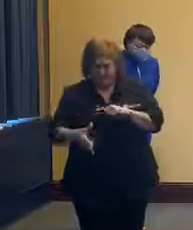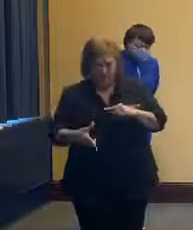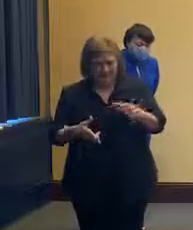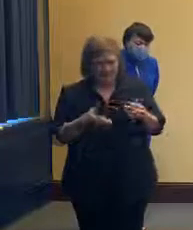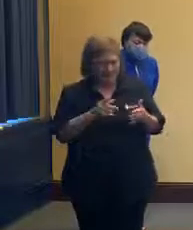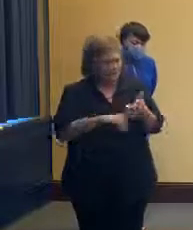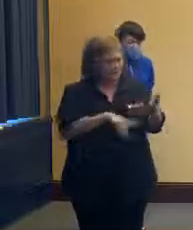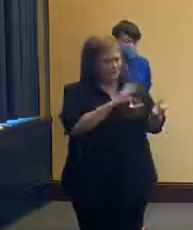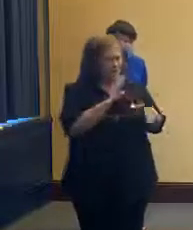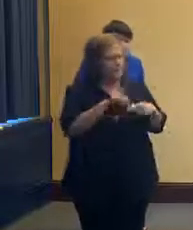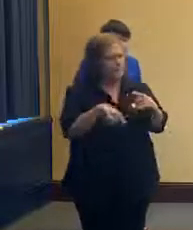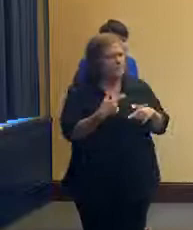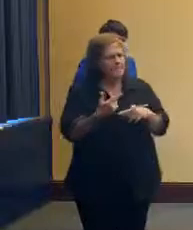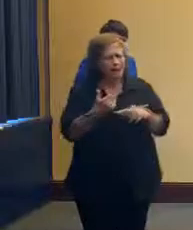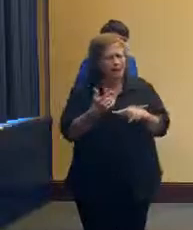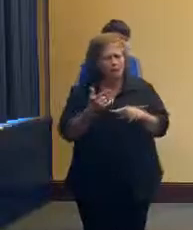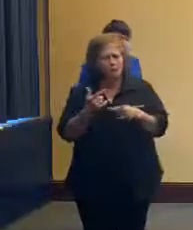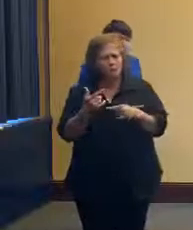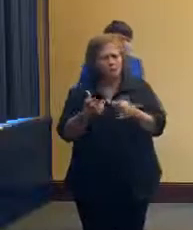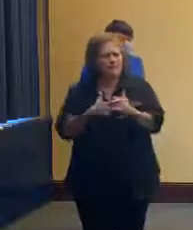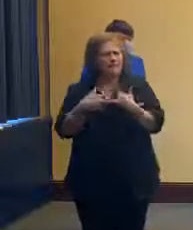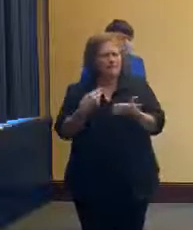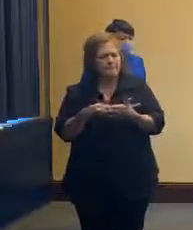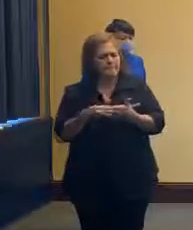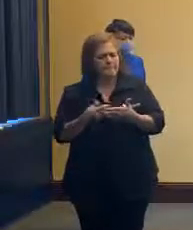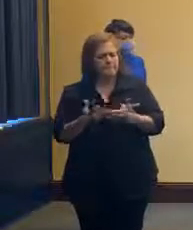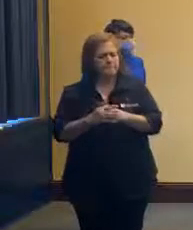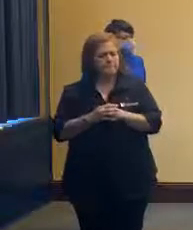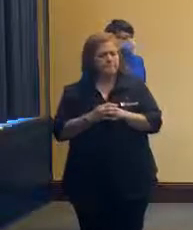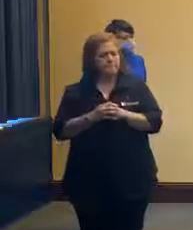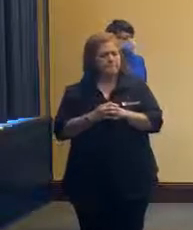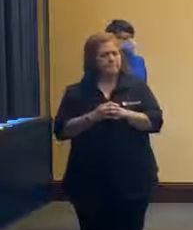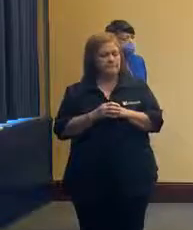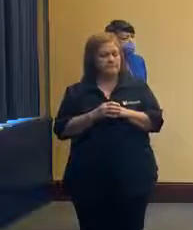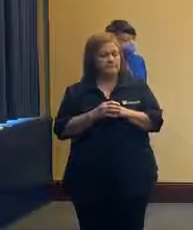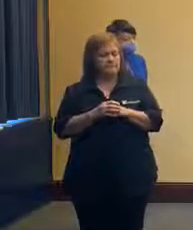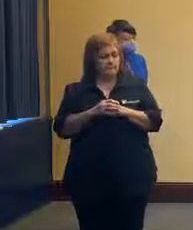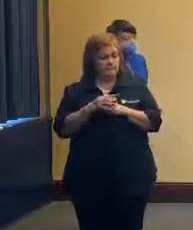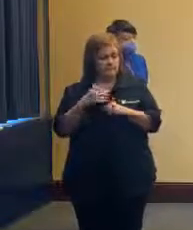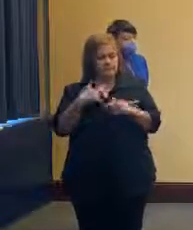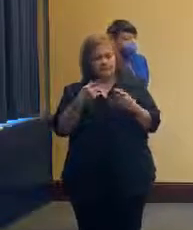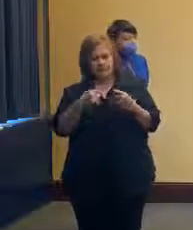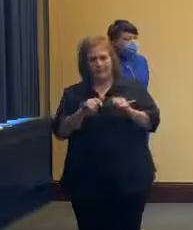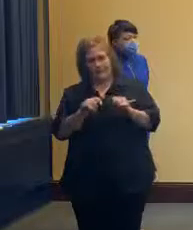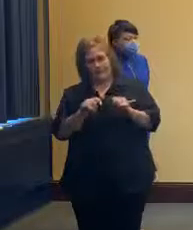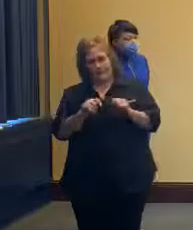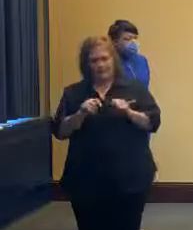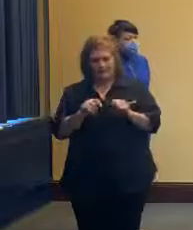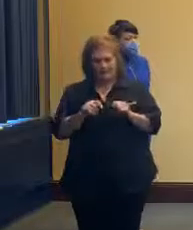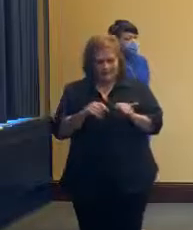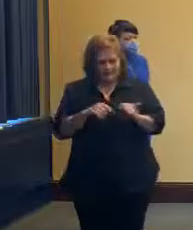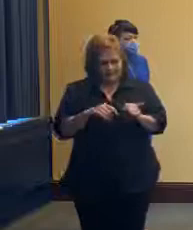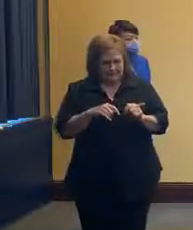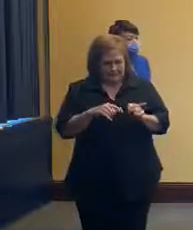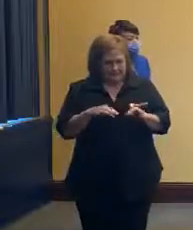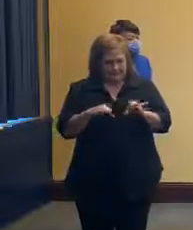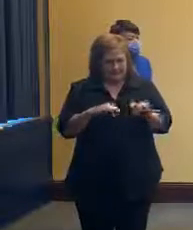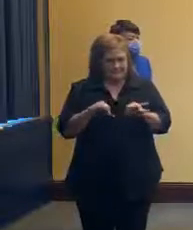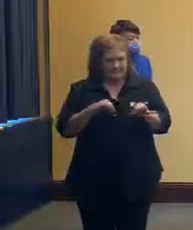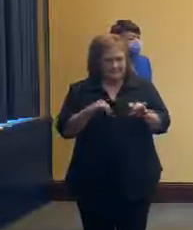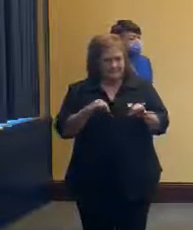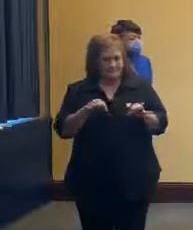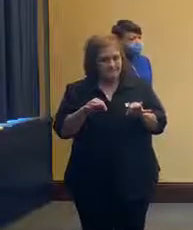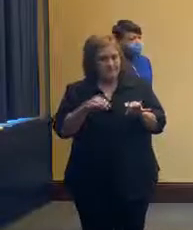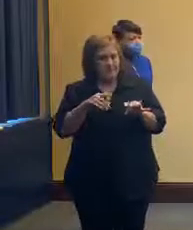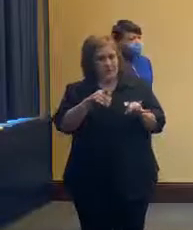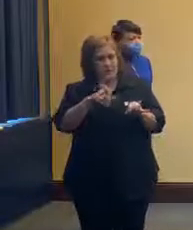cost-saving measures that department heads are recommending? Sure. And I'll try to be global with that answer. I think